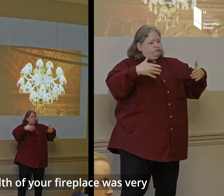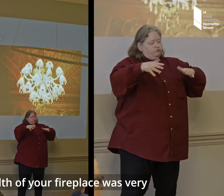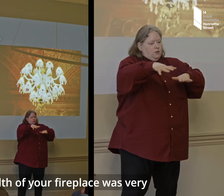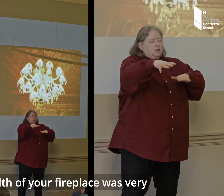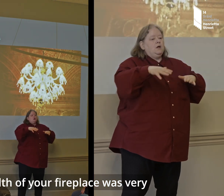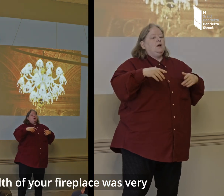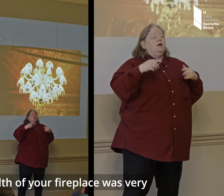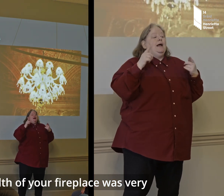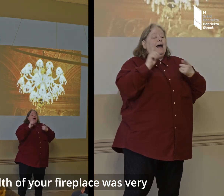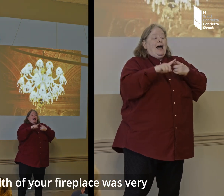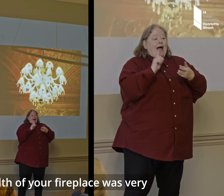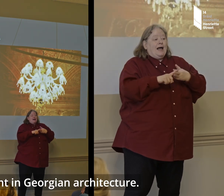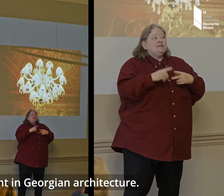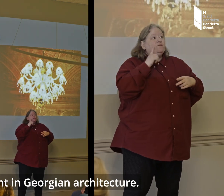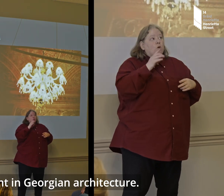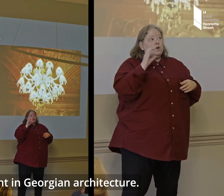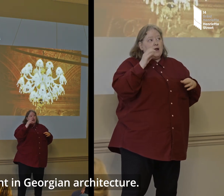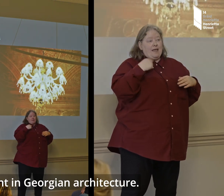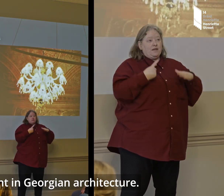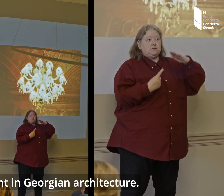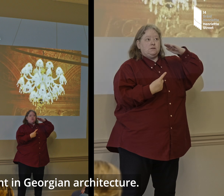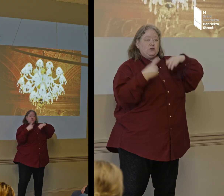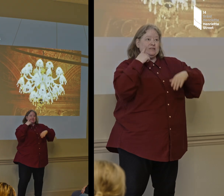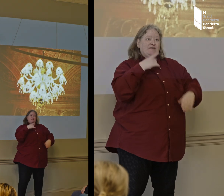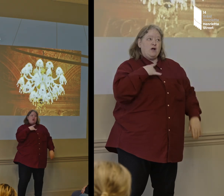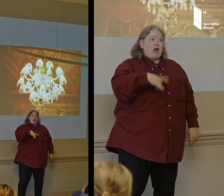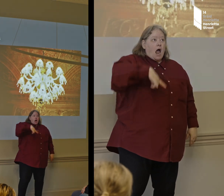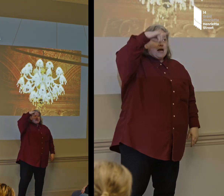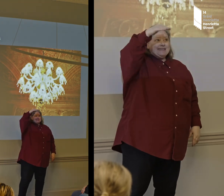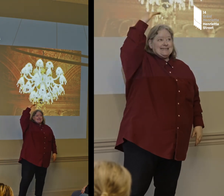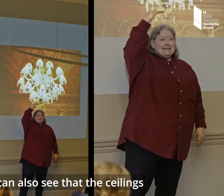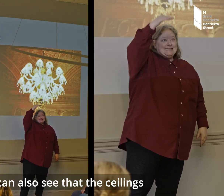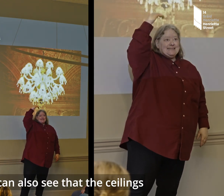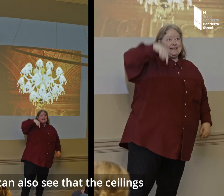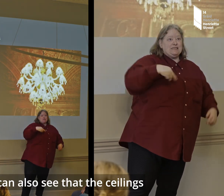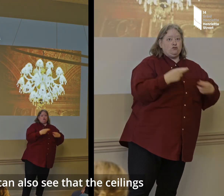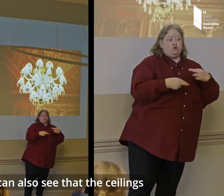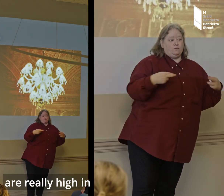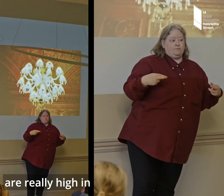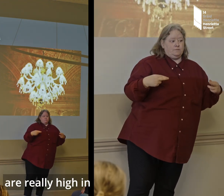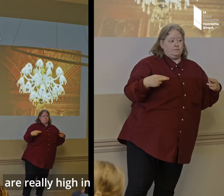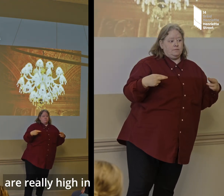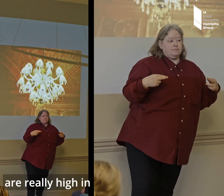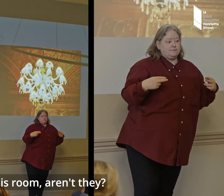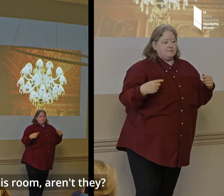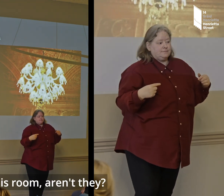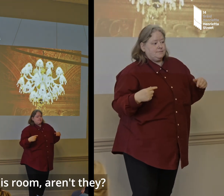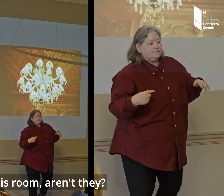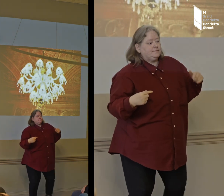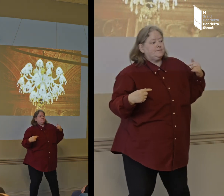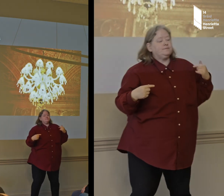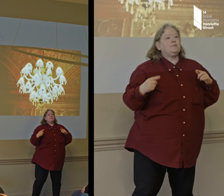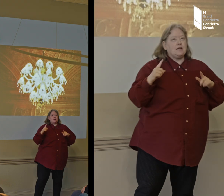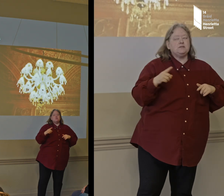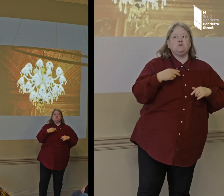your fireplace was very important in Georgian architecture. And you can also see that the ceilings are really high in this room, aren't